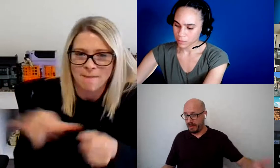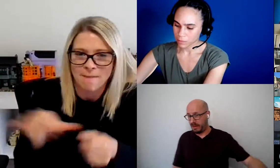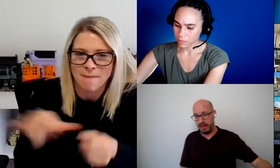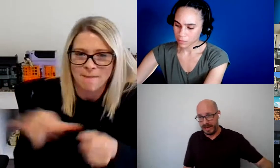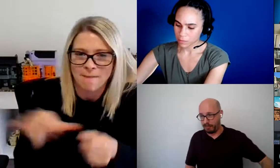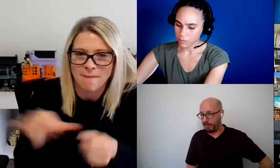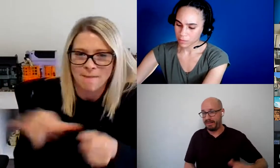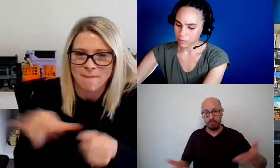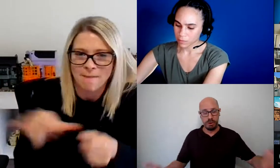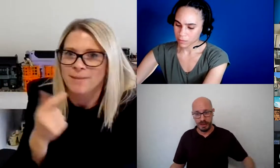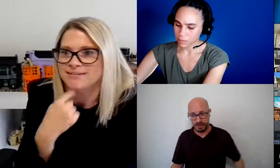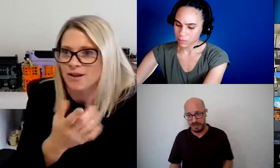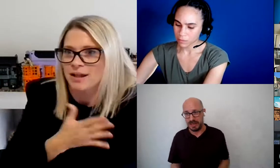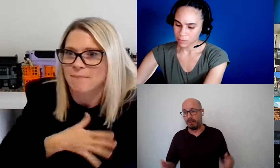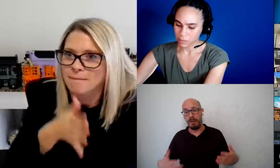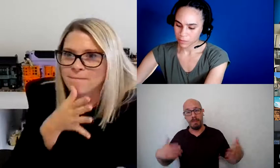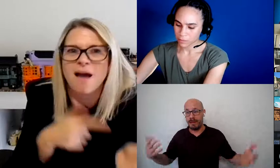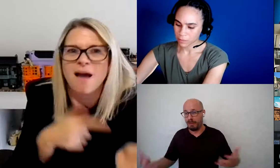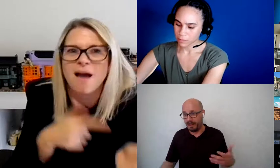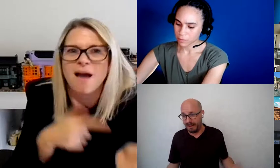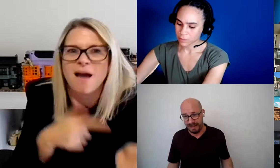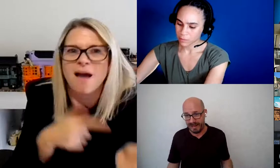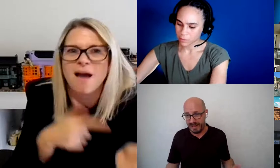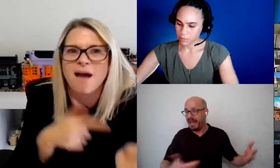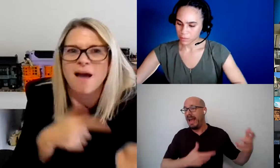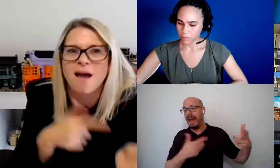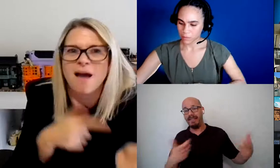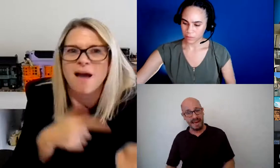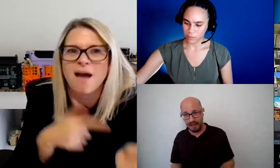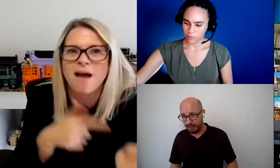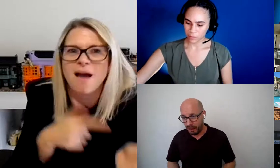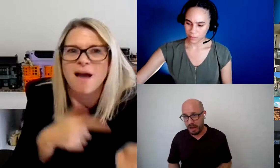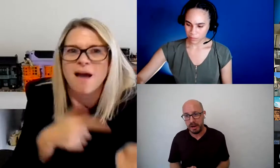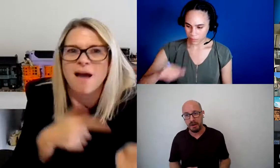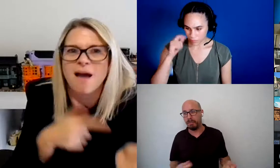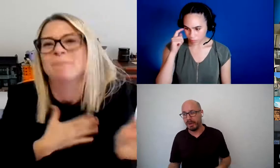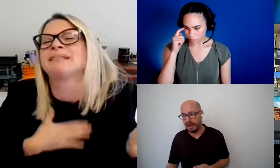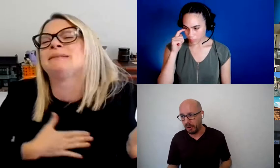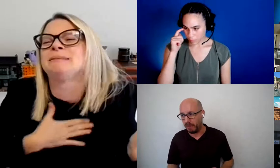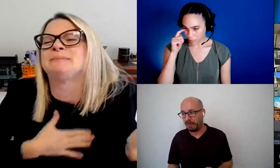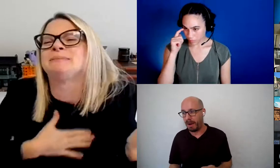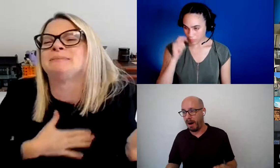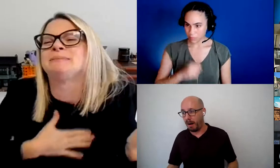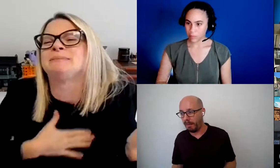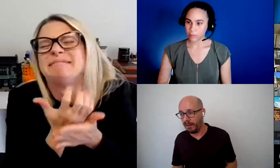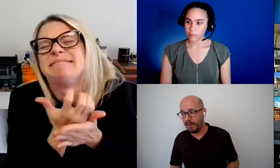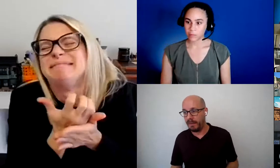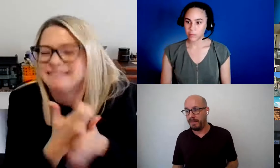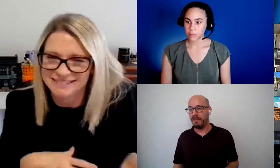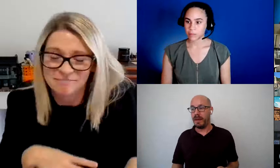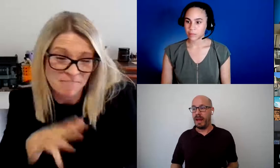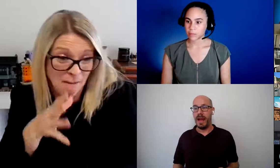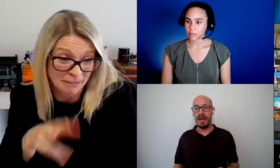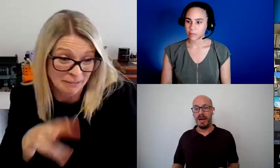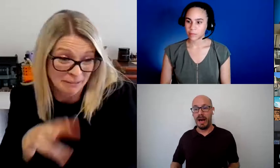they came to me and said, would you be interested? And I remember being really excited and taking the flyer and bringing it home to my mom. And